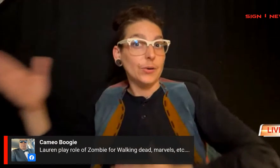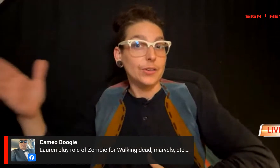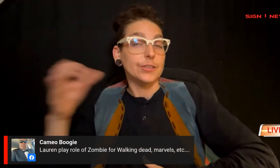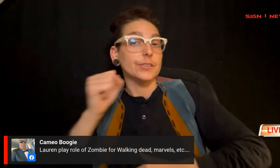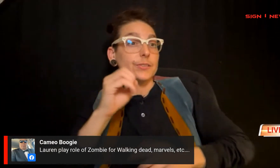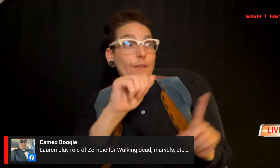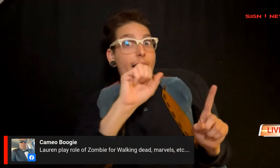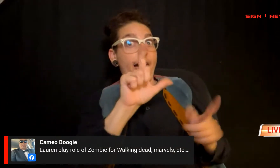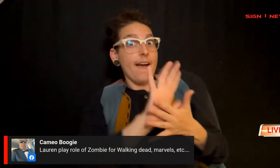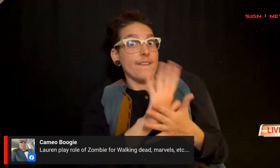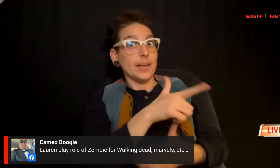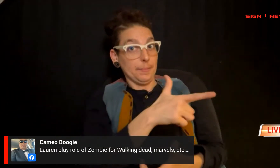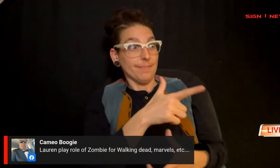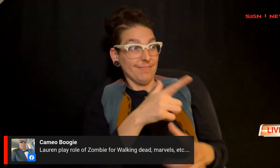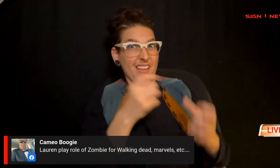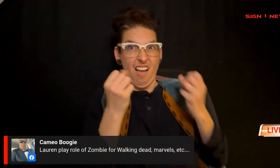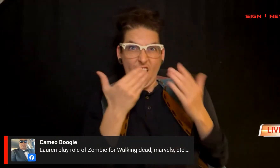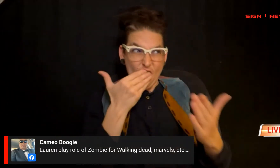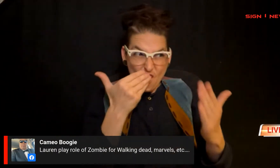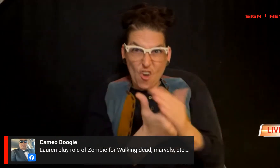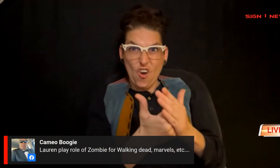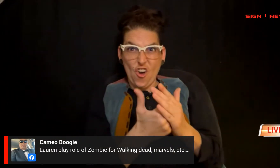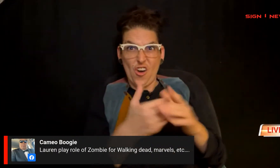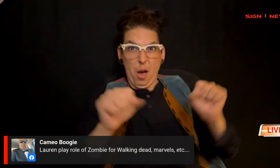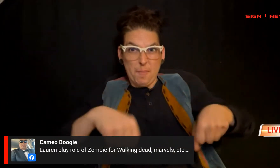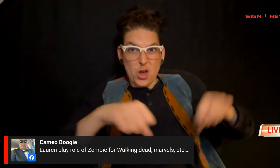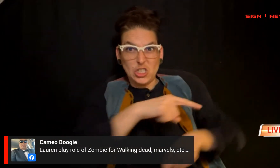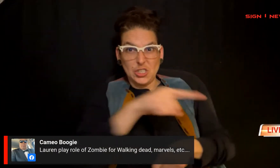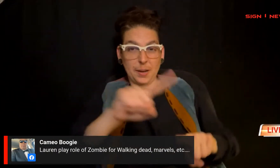Yeah, sound is very, very important for Hollywood,